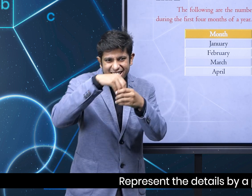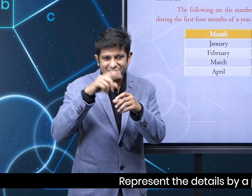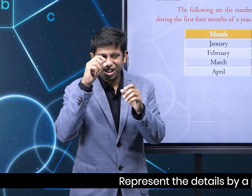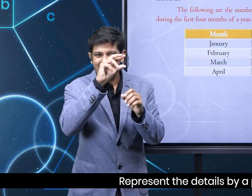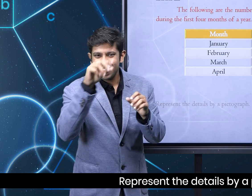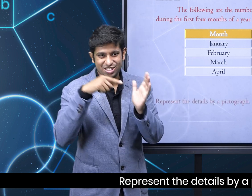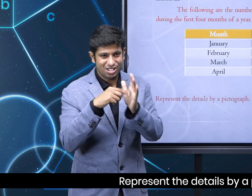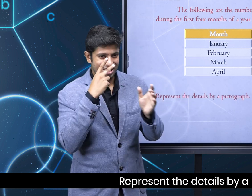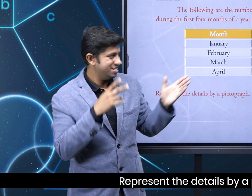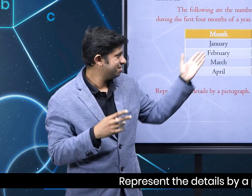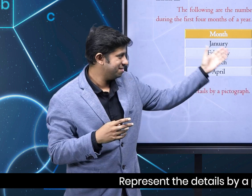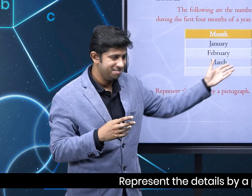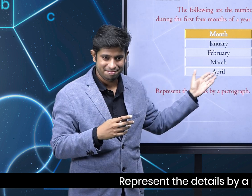Represent the details by a pictograph.